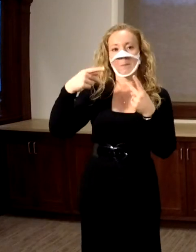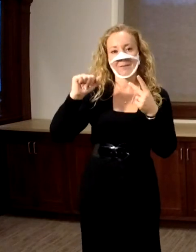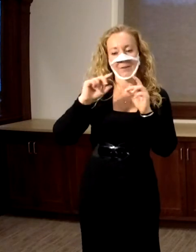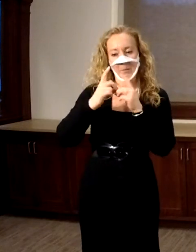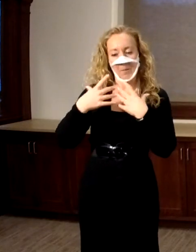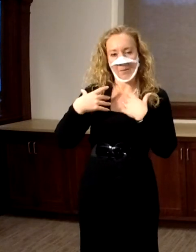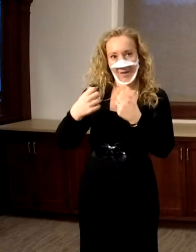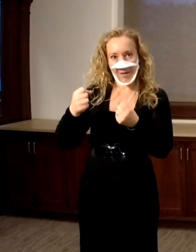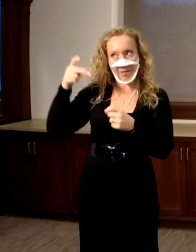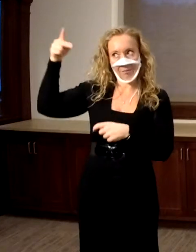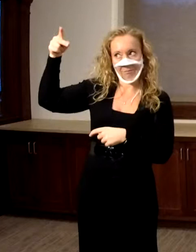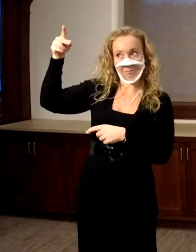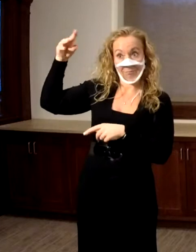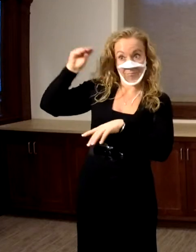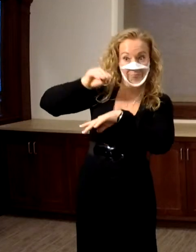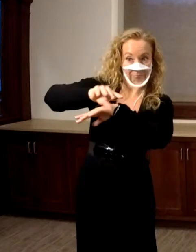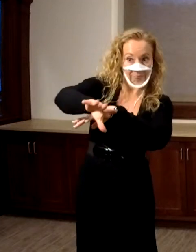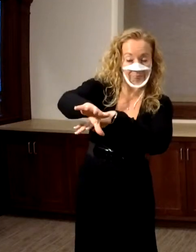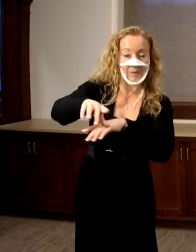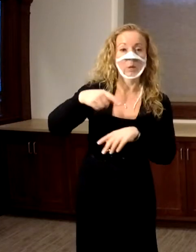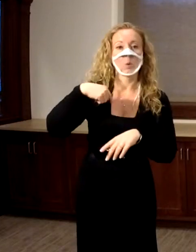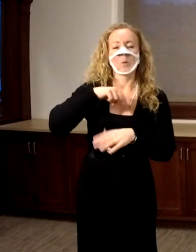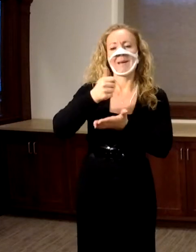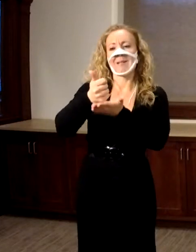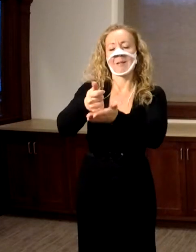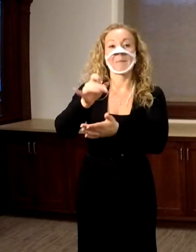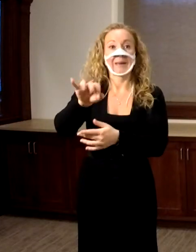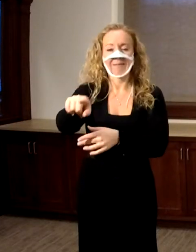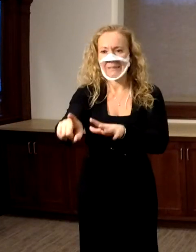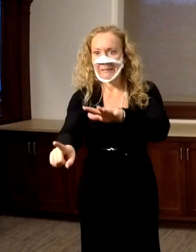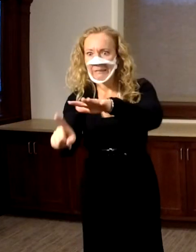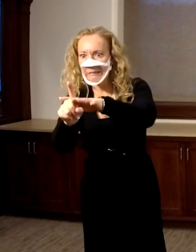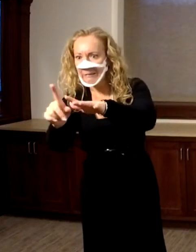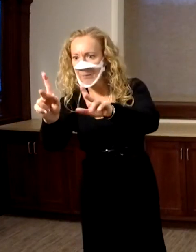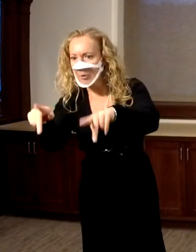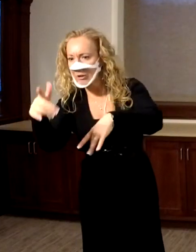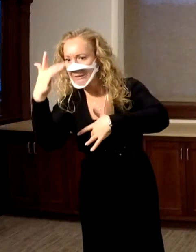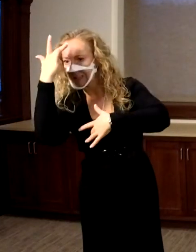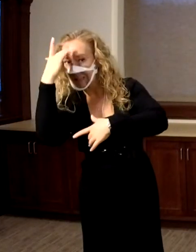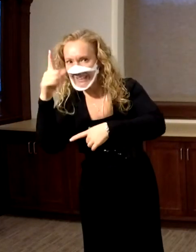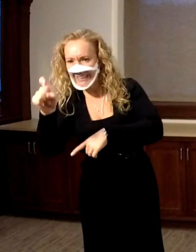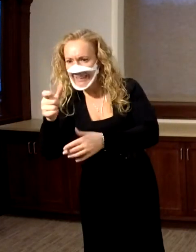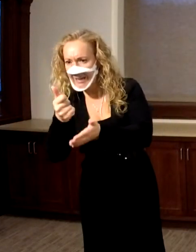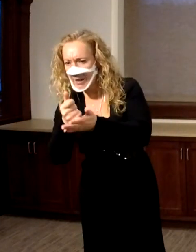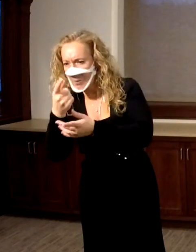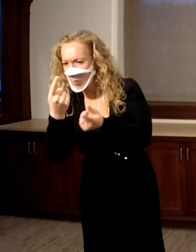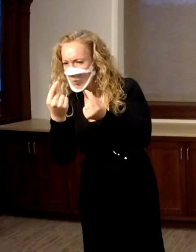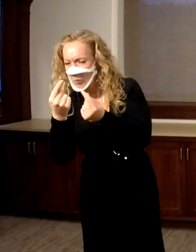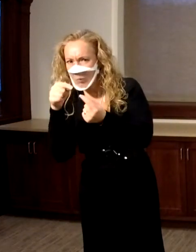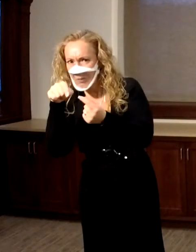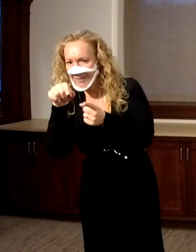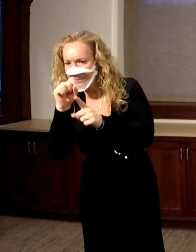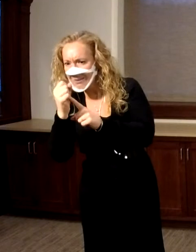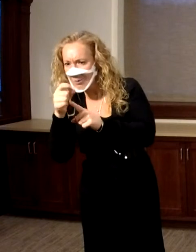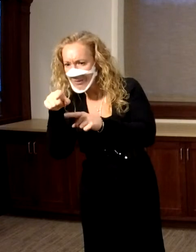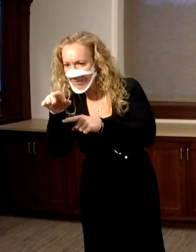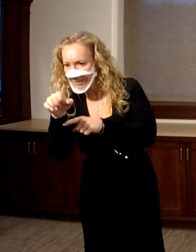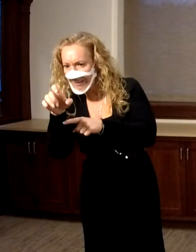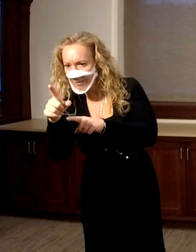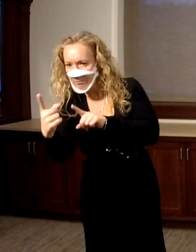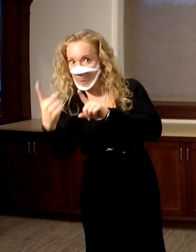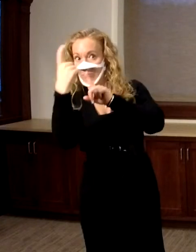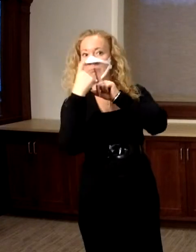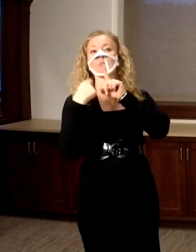department to help them as they come up with individual cases and helping them to make individual decisions around a particular case and isolation